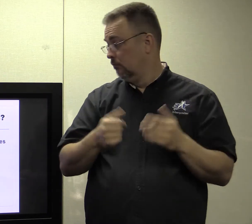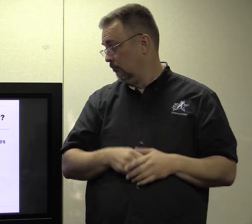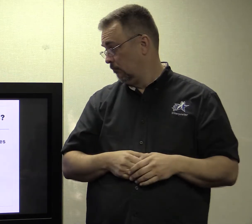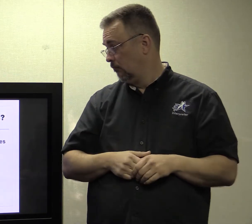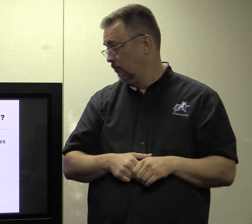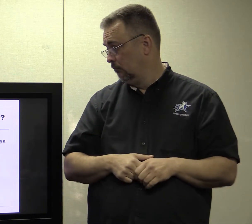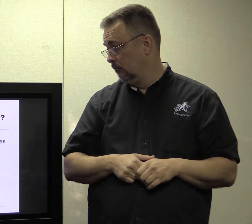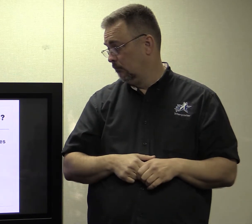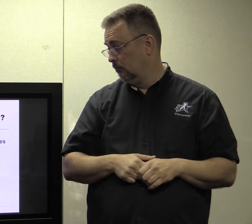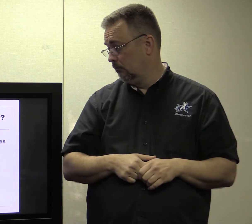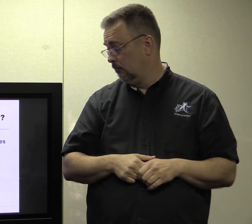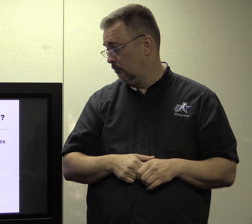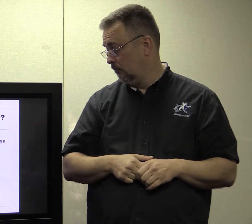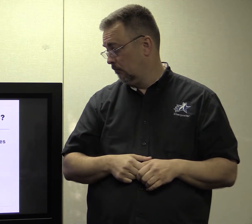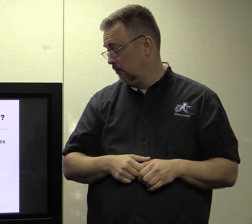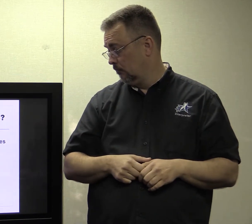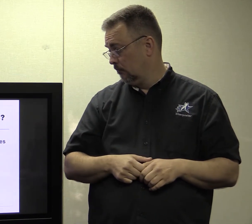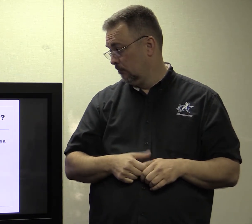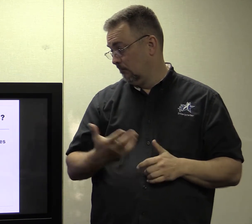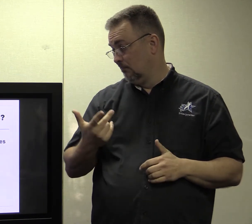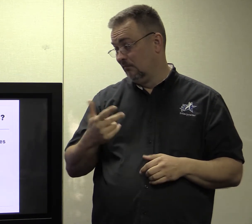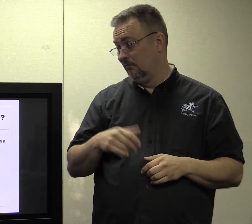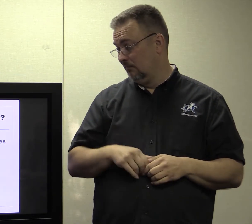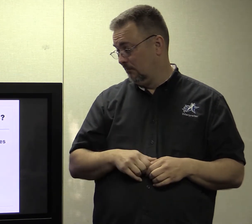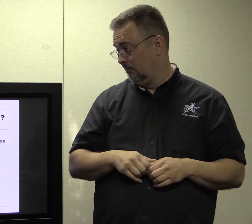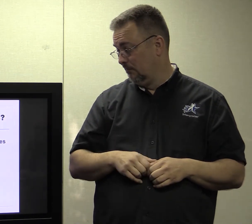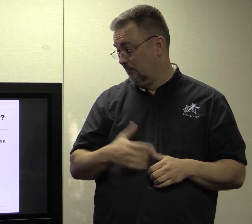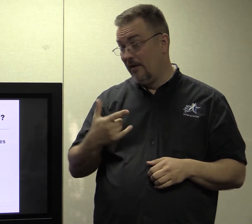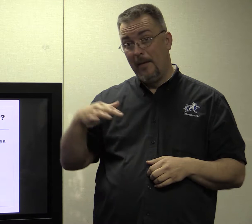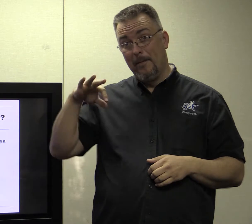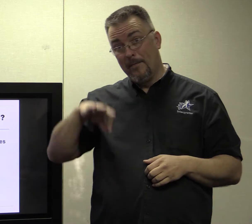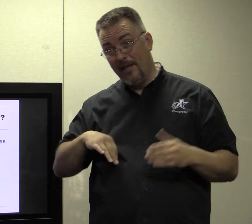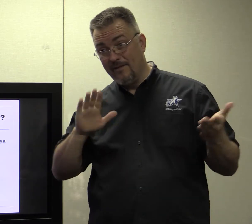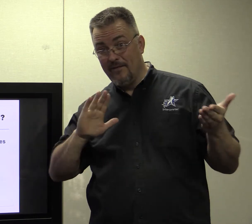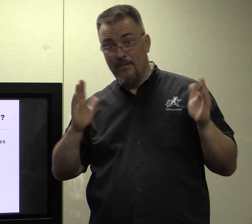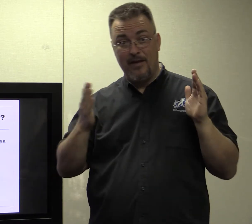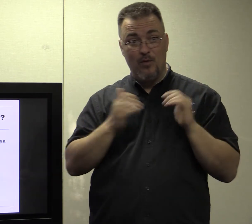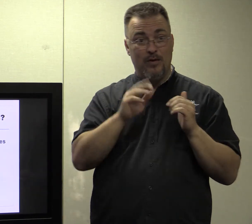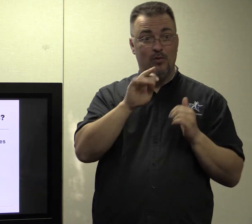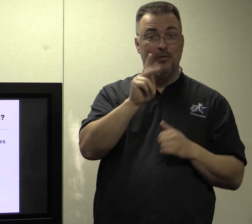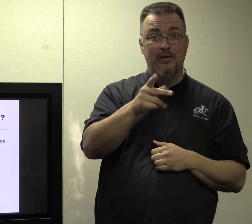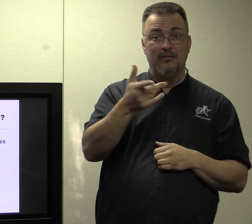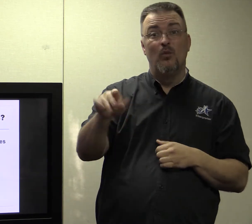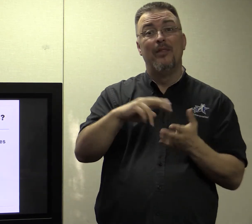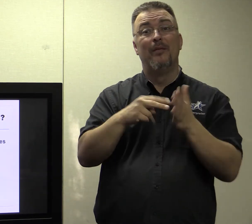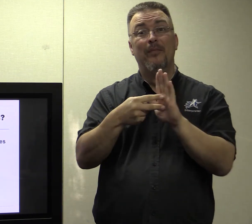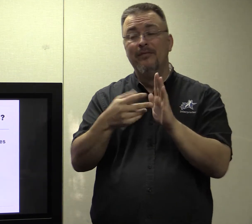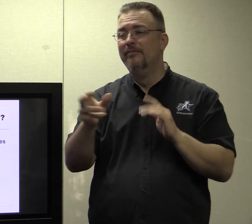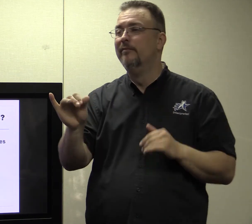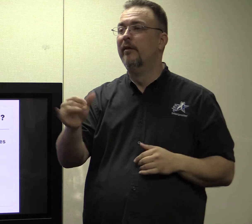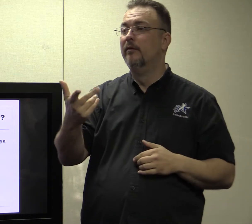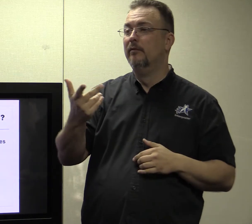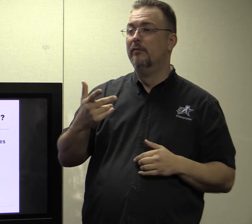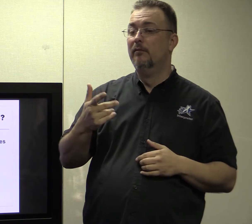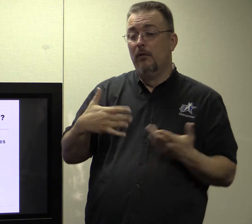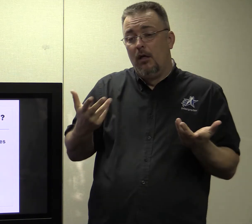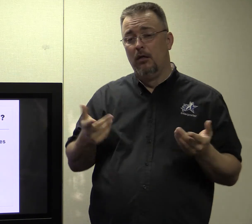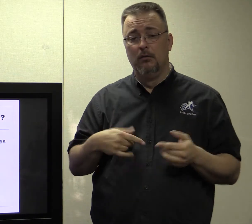The perceived benefit outweighs the perceived risk. Meaning, well, I don't think there's much to it, I'm going to go